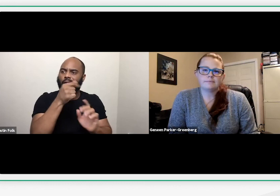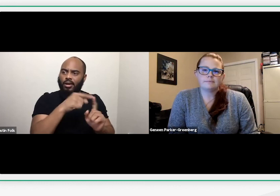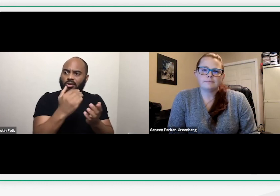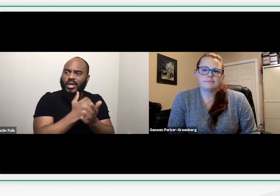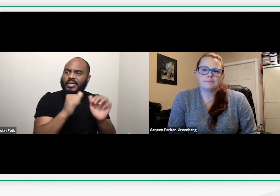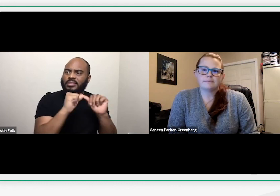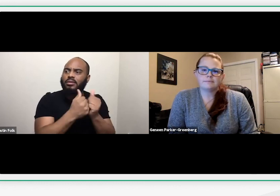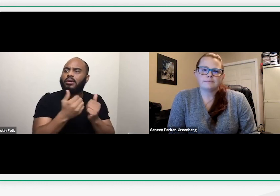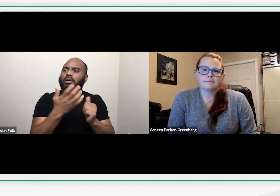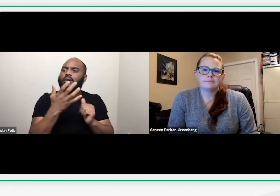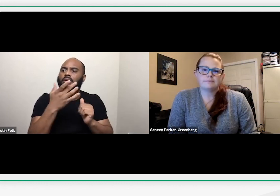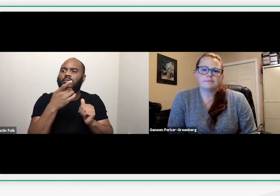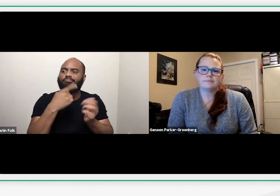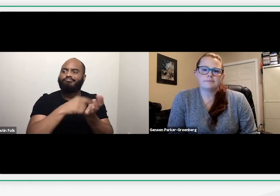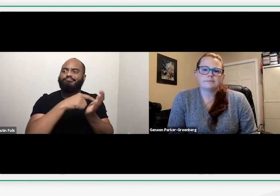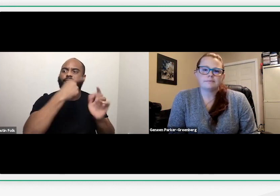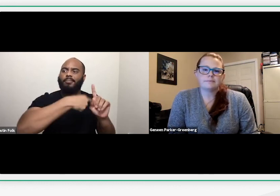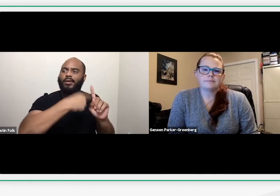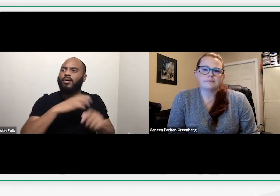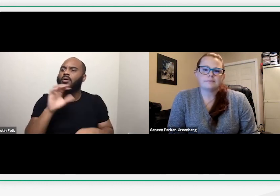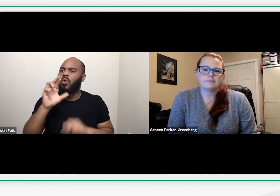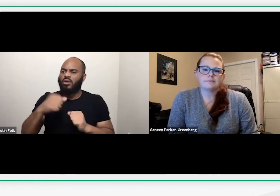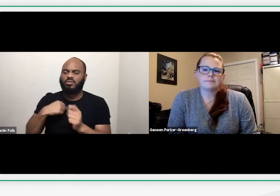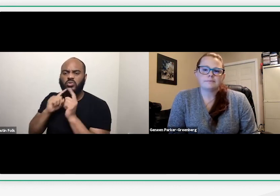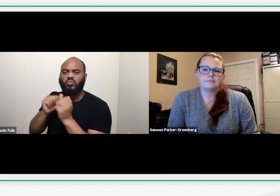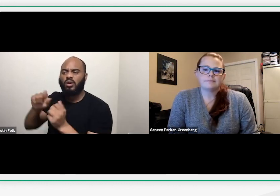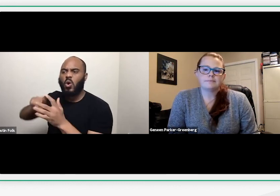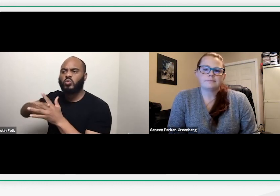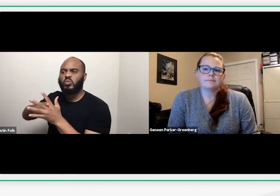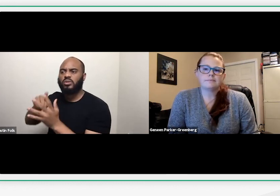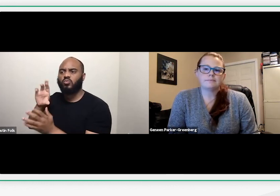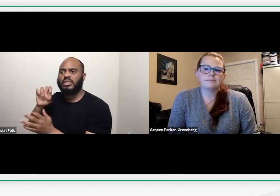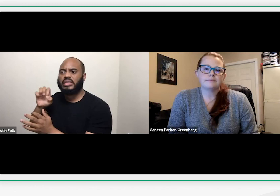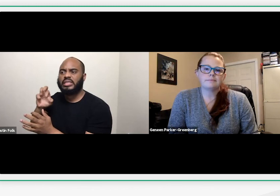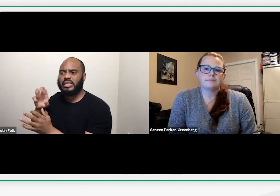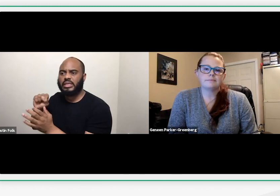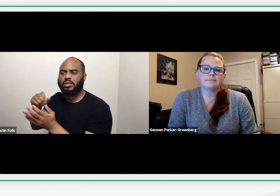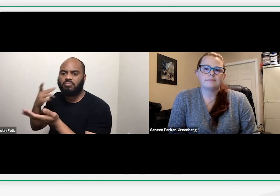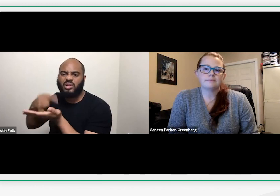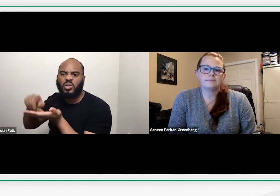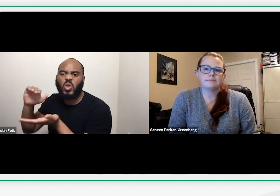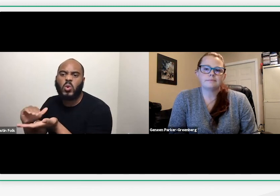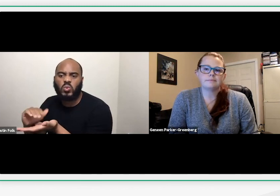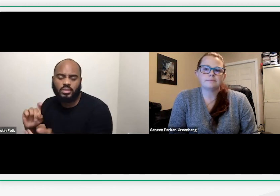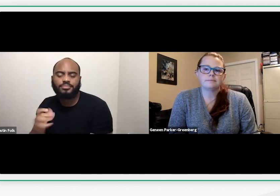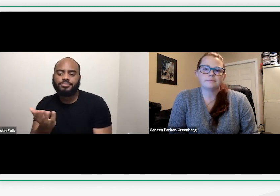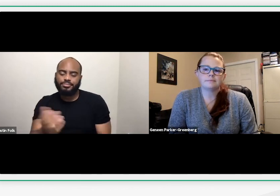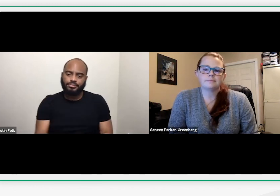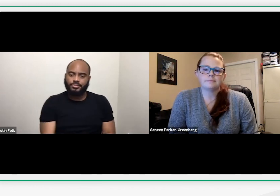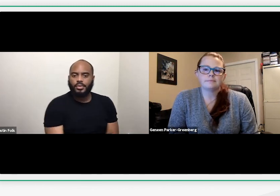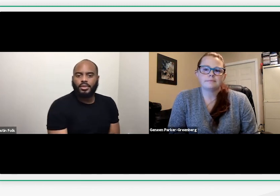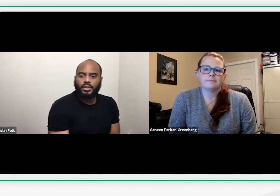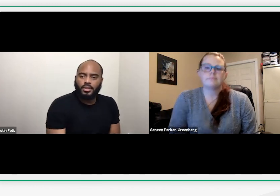so I have a debt and it's been a year that I haven't paid. It's about $1,000 or more, and it's required to be paid back